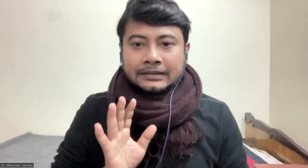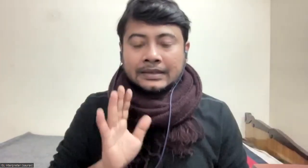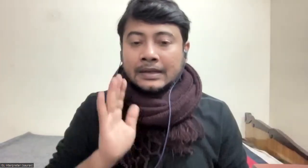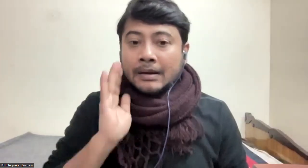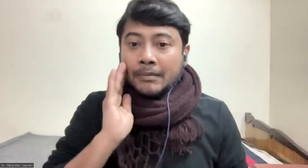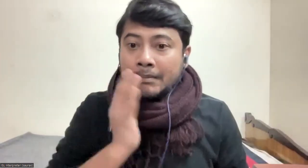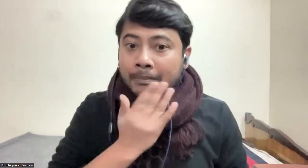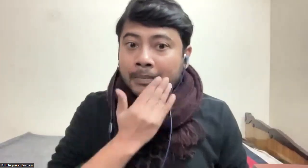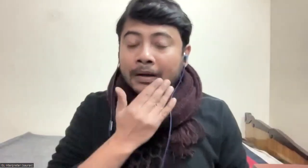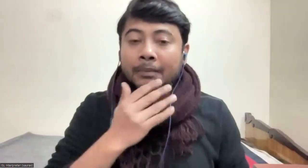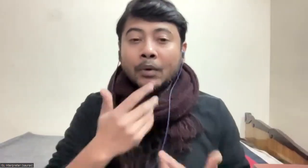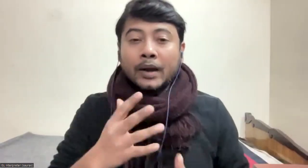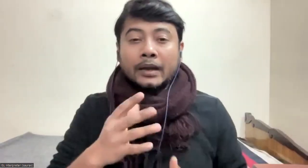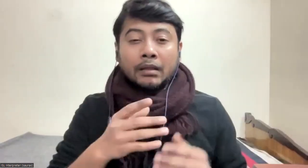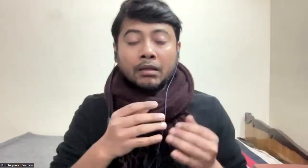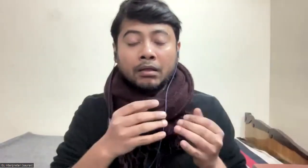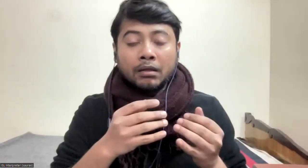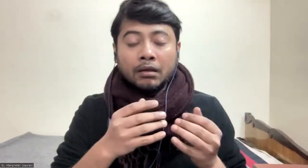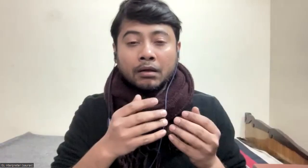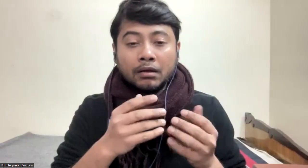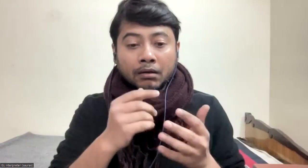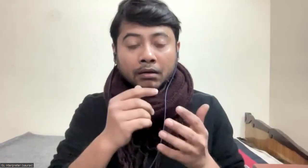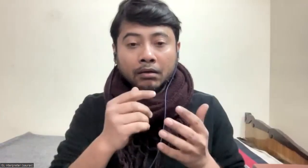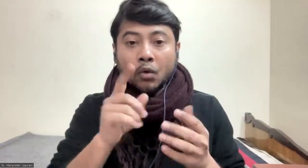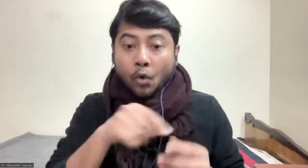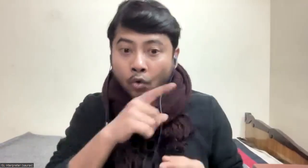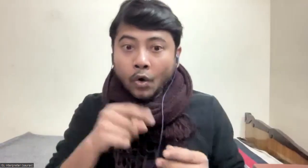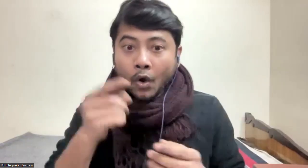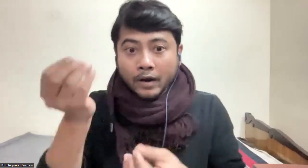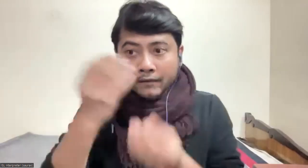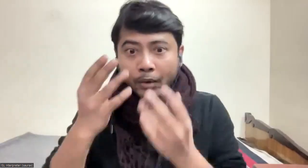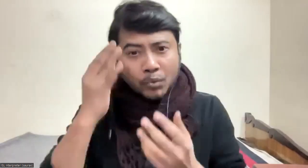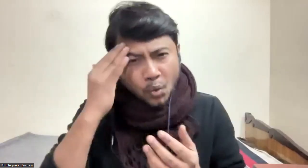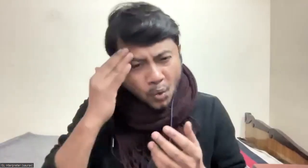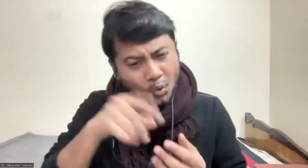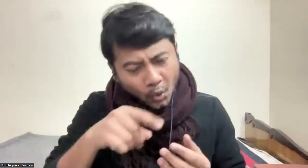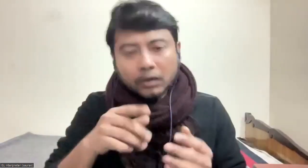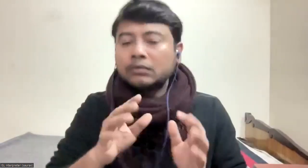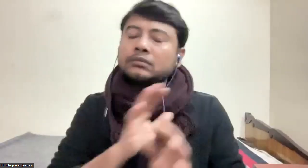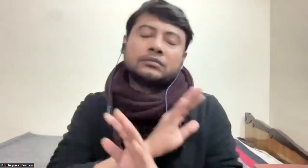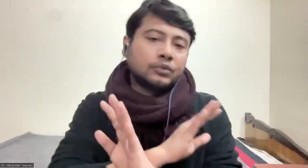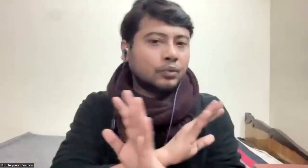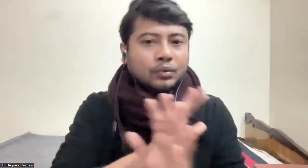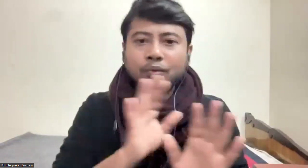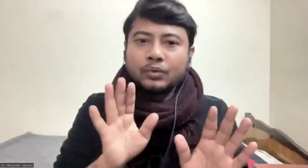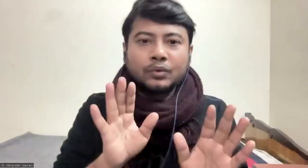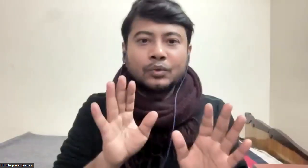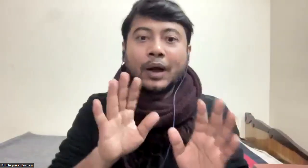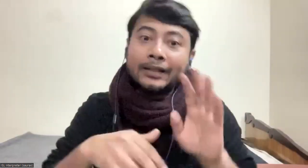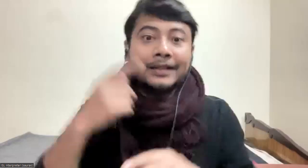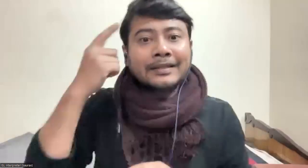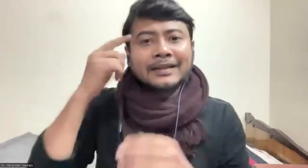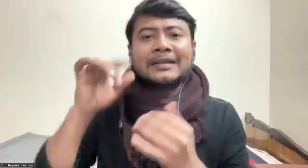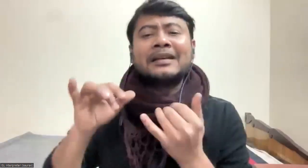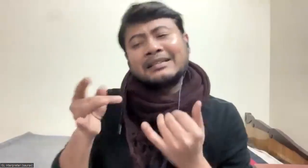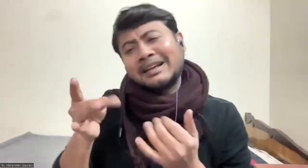sinful activity thinking because I am chanting, so Krishna will take away all my sins. So that was point number